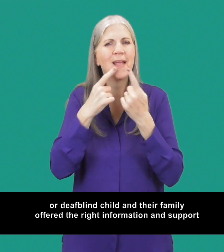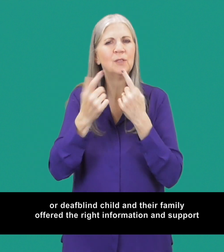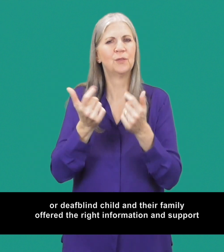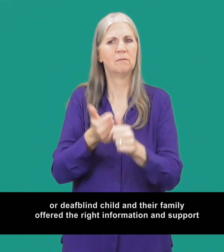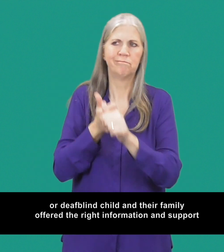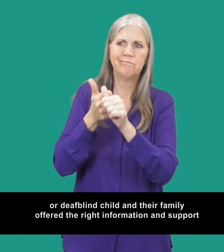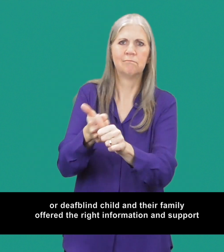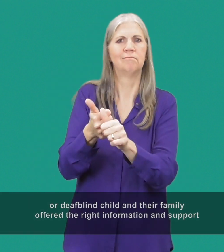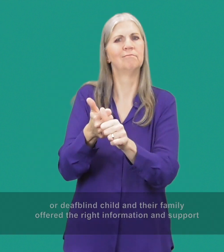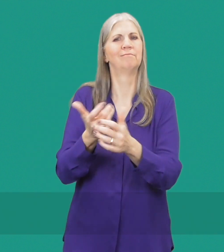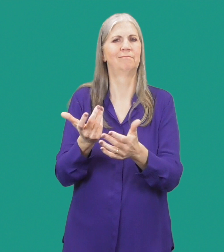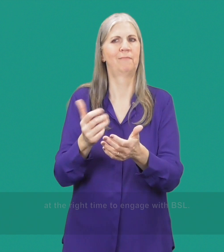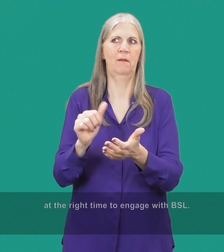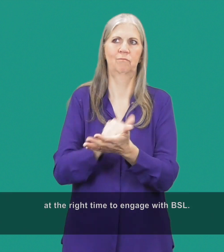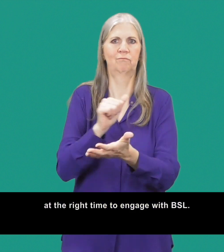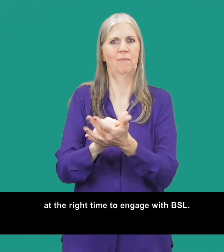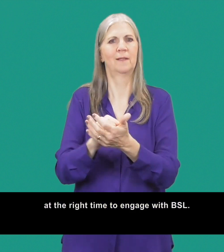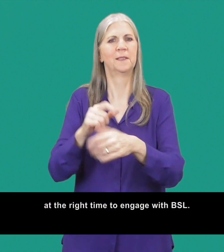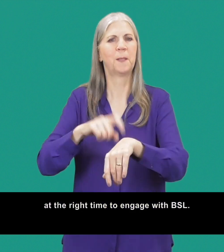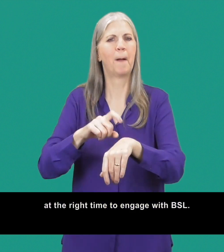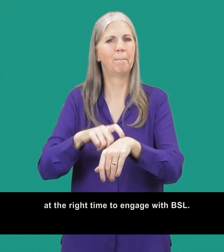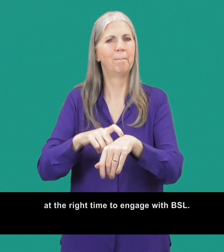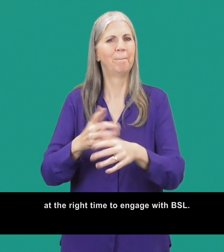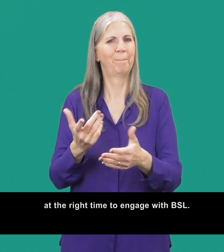time to engage with BSL.